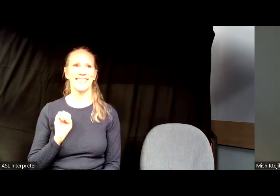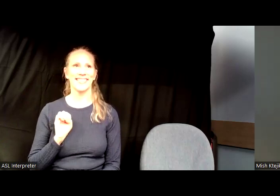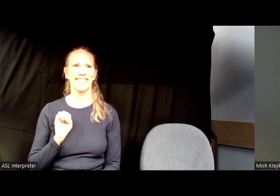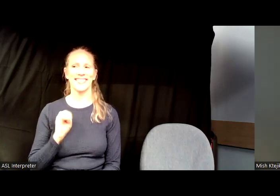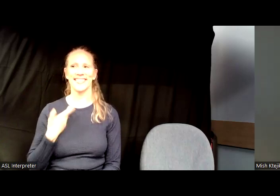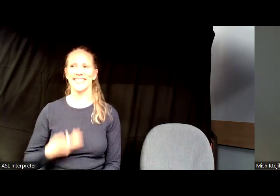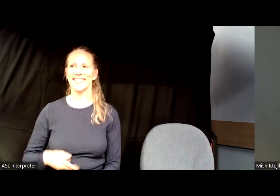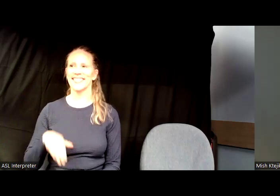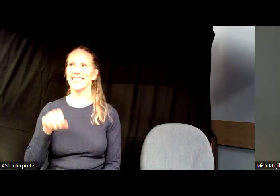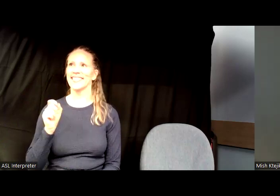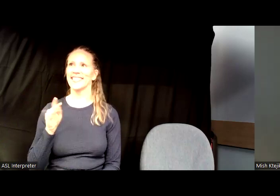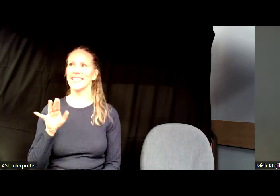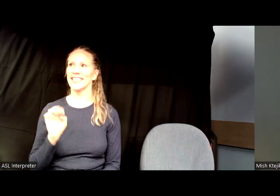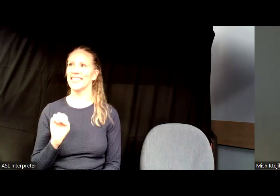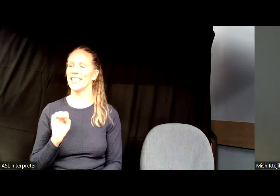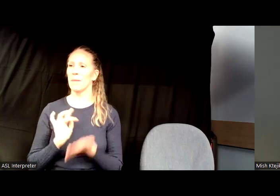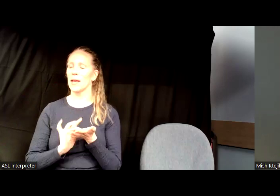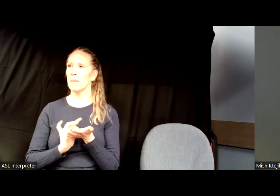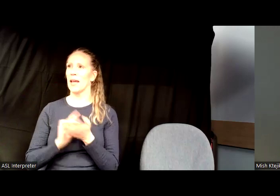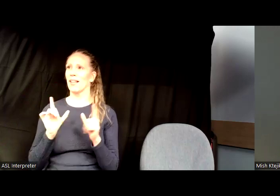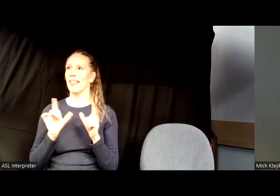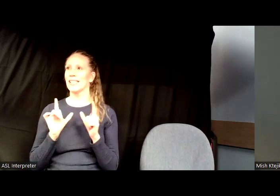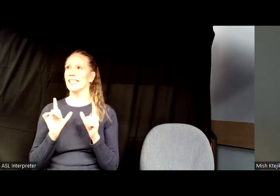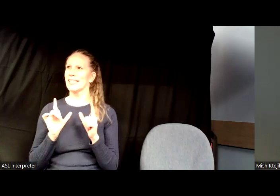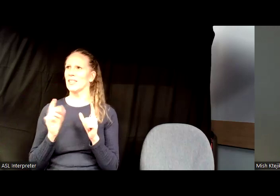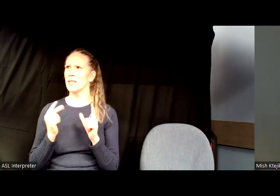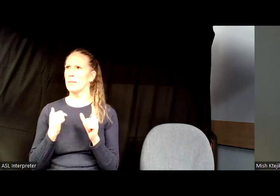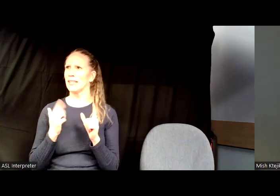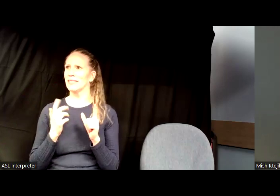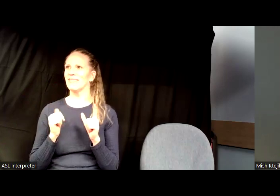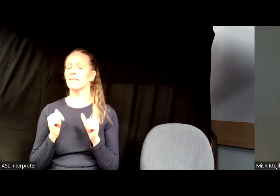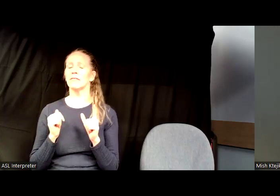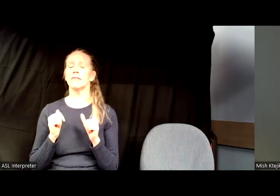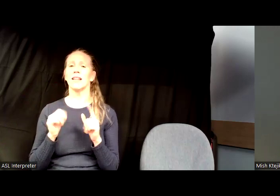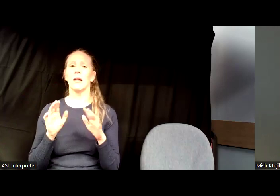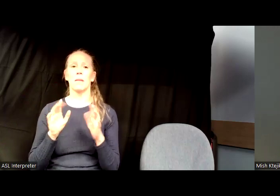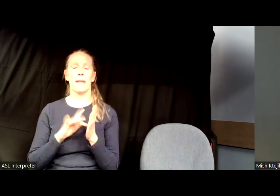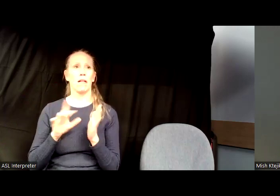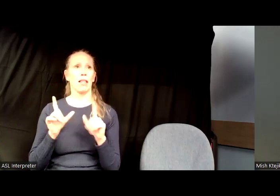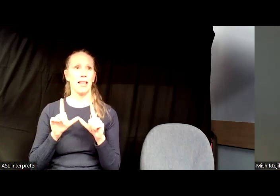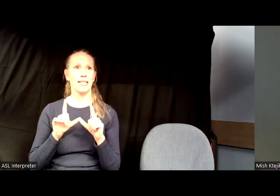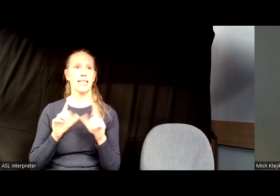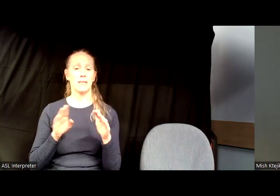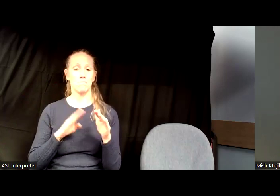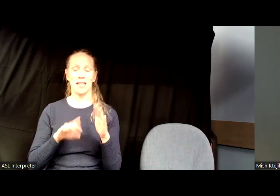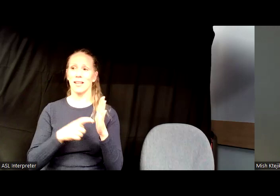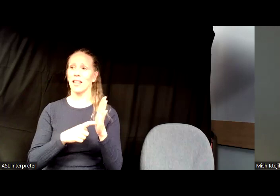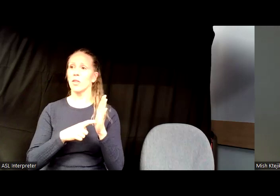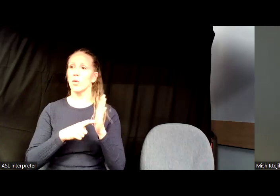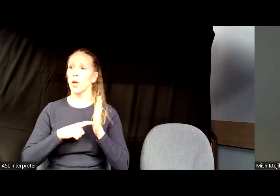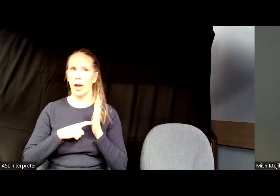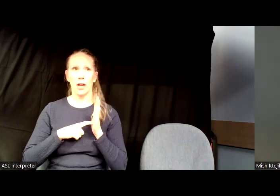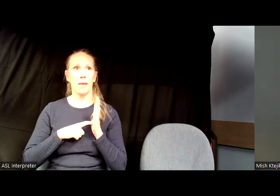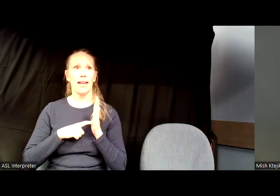This is Sammy, the medical license. Is basically the requirement that